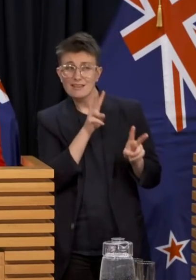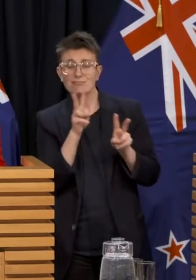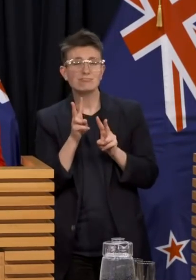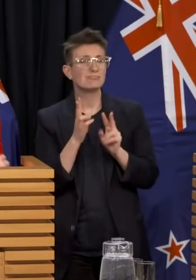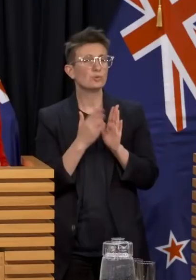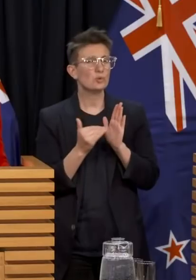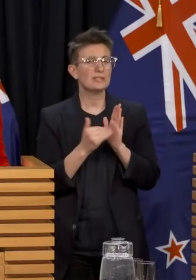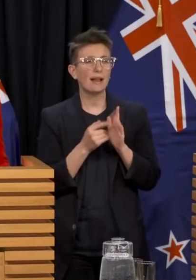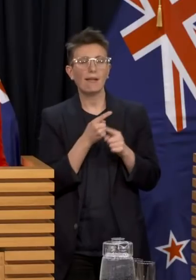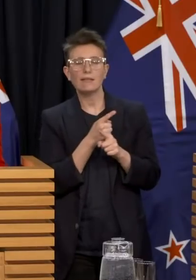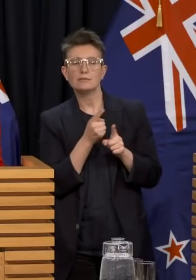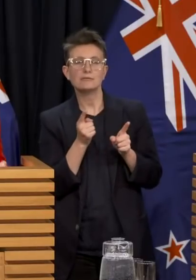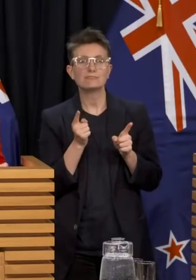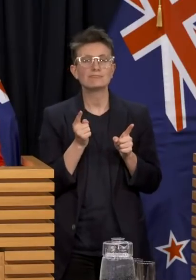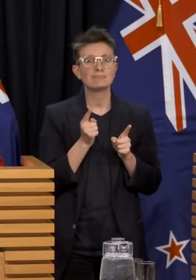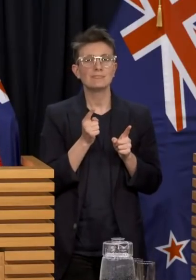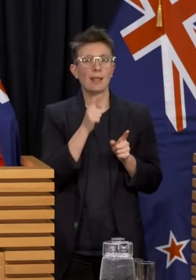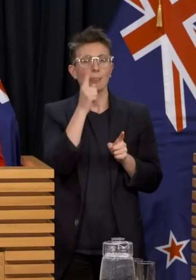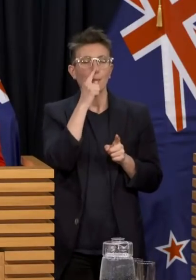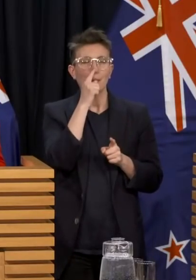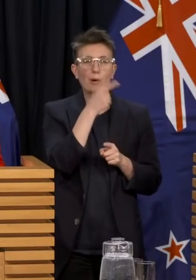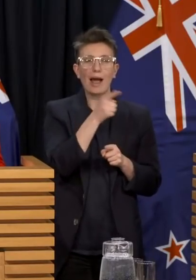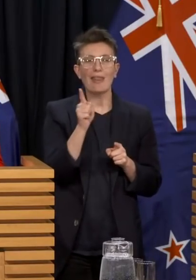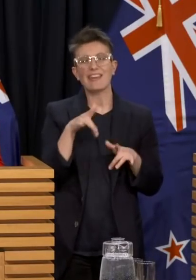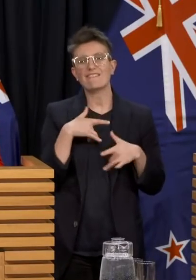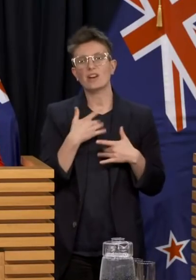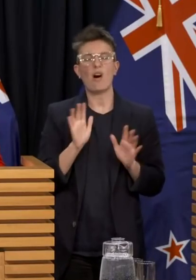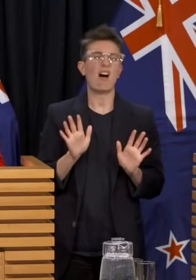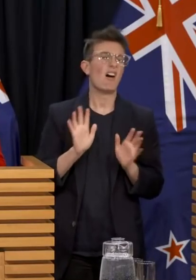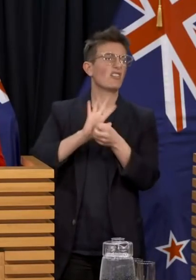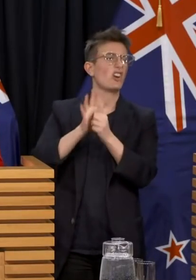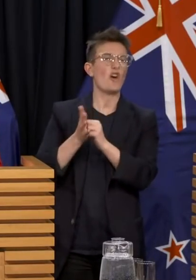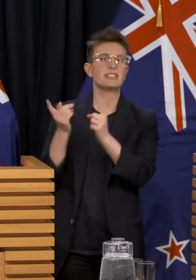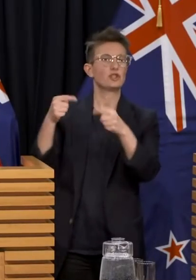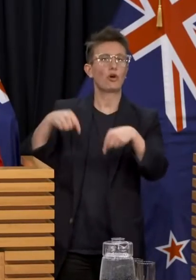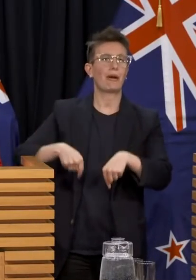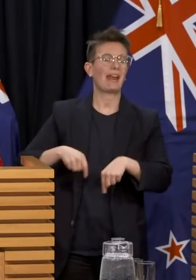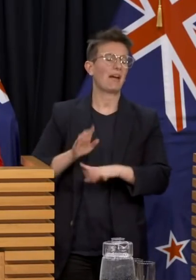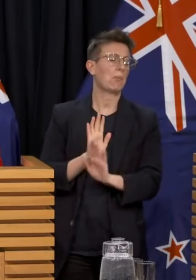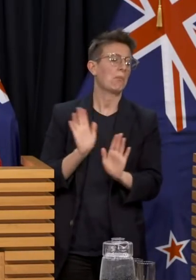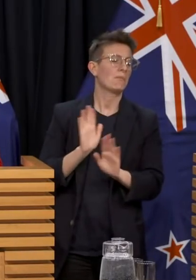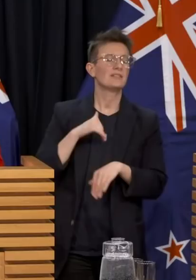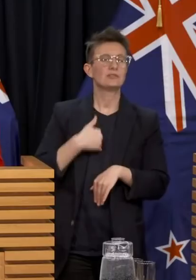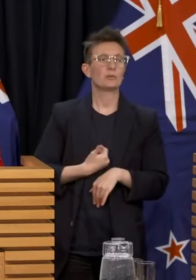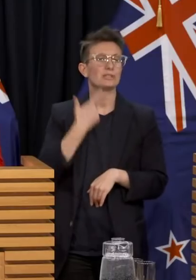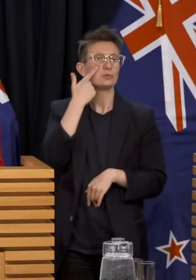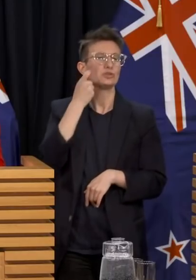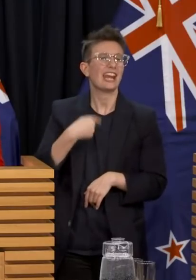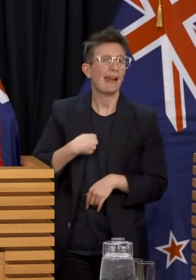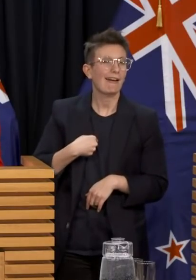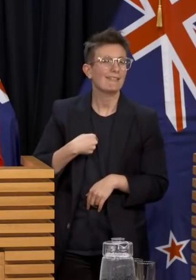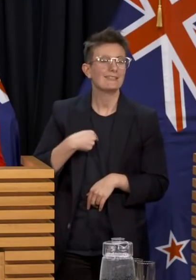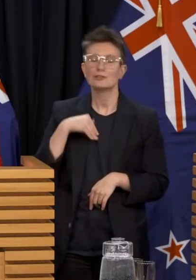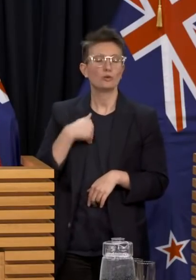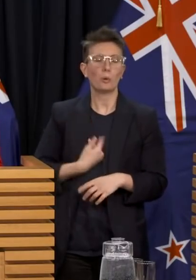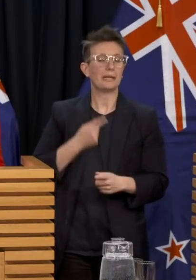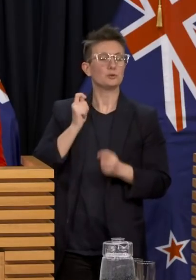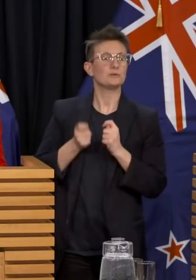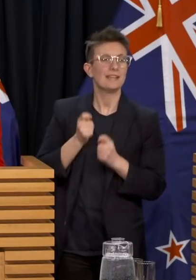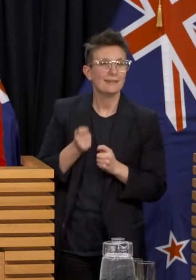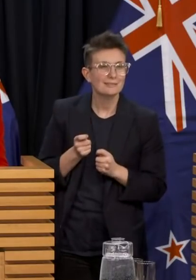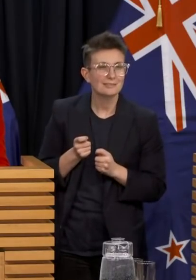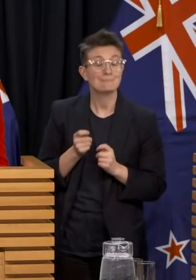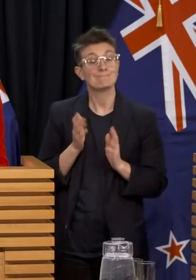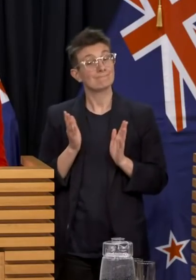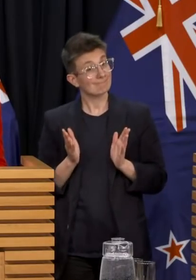Zealand is free of COVID, and therefore that vigilance isn't required. We still need people to be on guard, and so that is